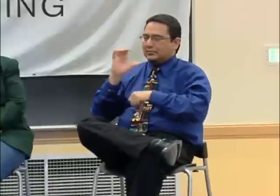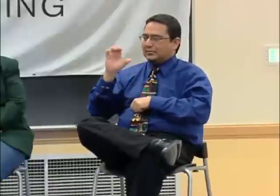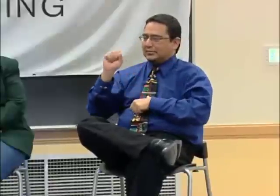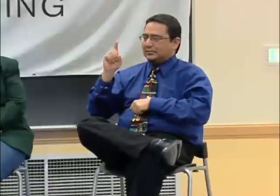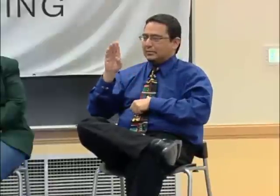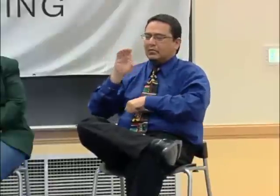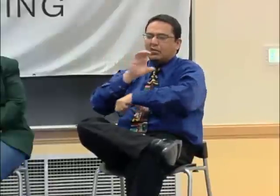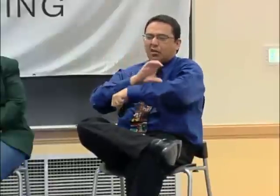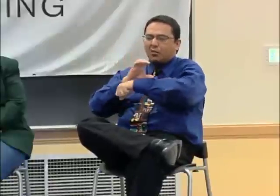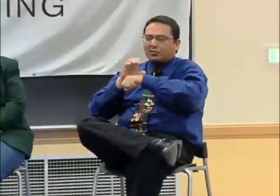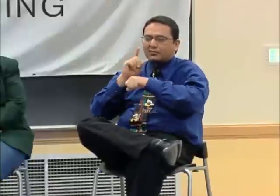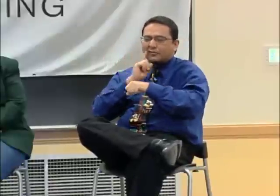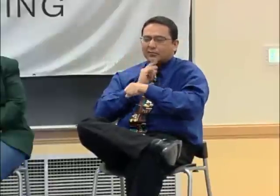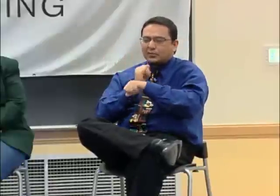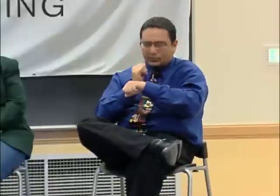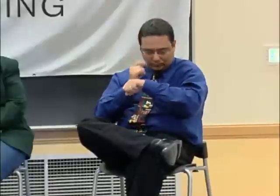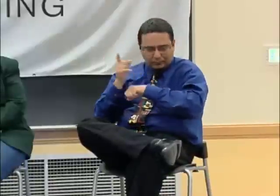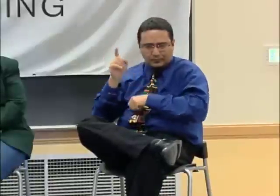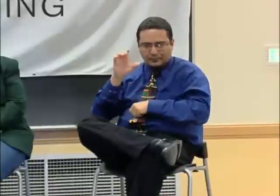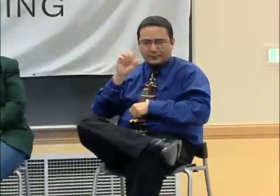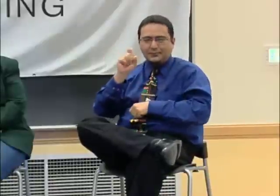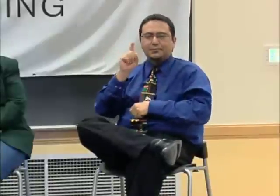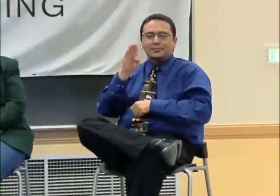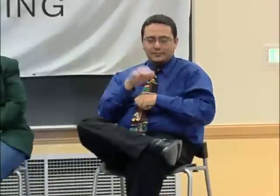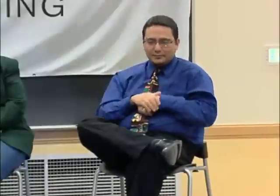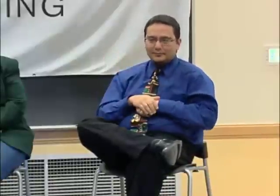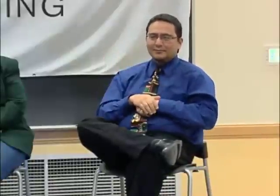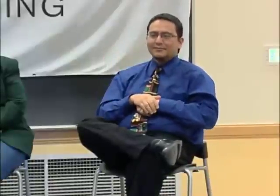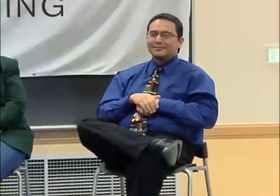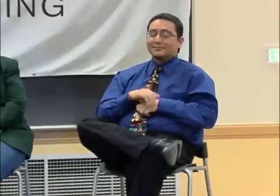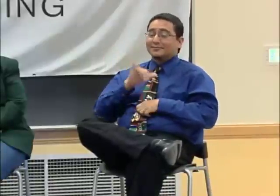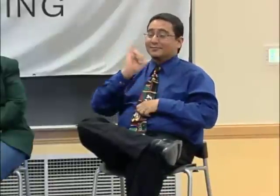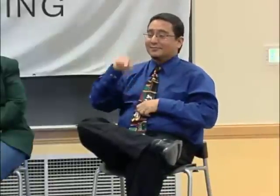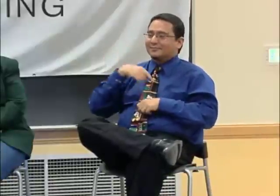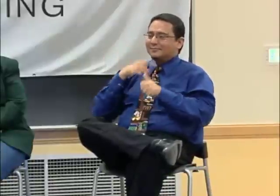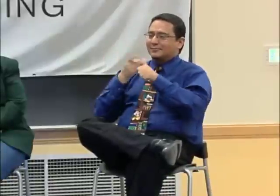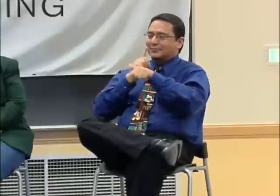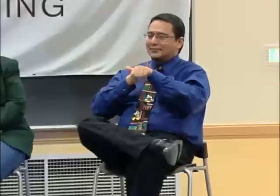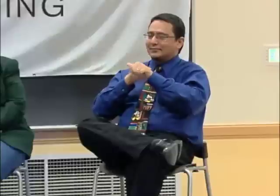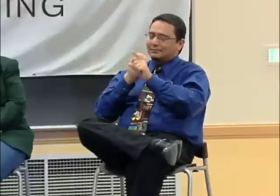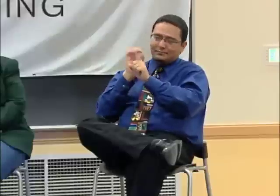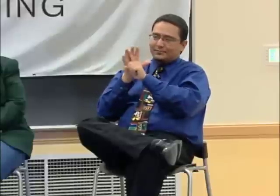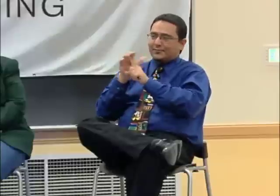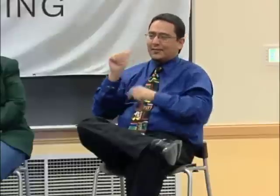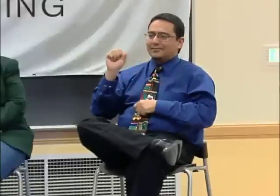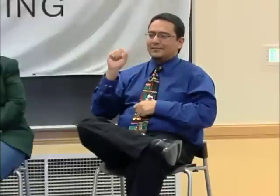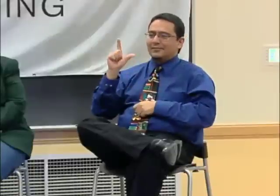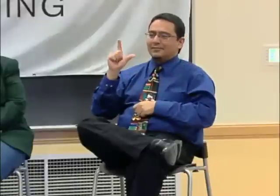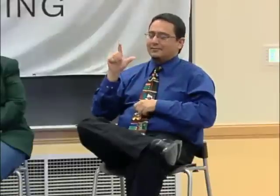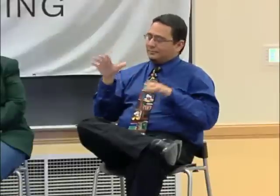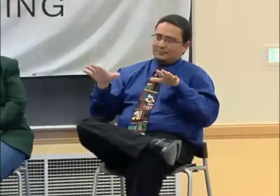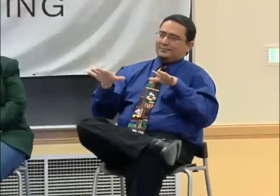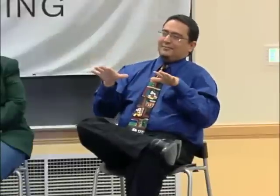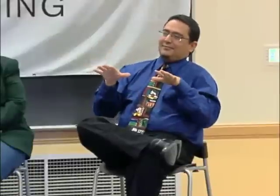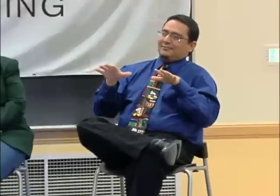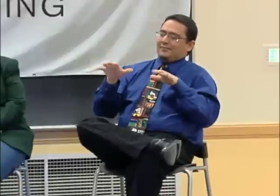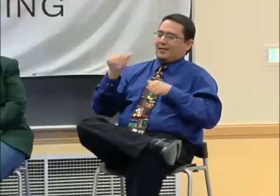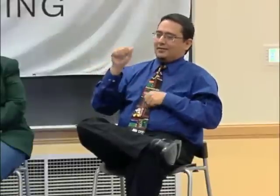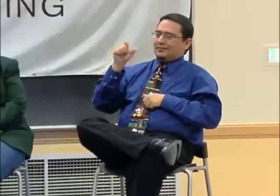And so there were many people in Colorado who were going to this celebration, and it was the first time that I had